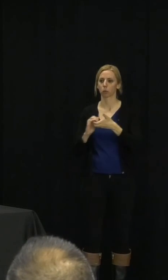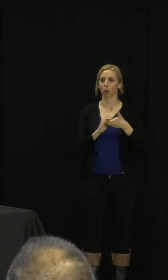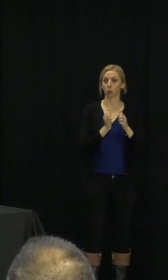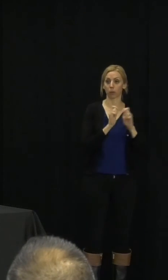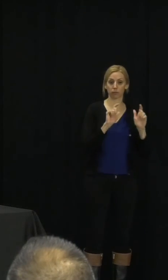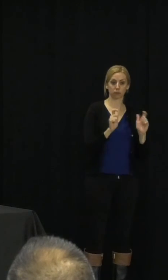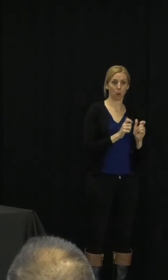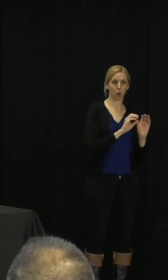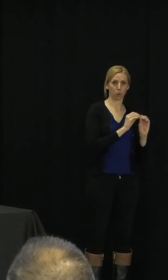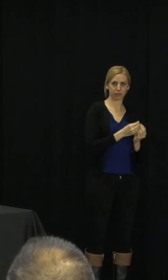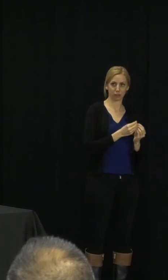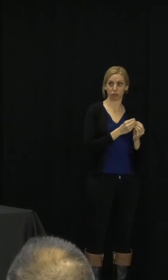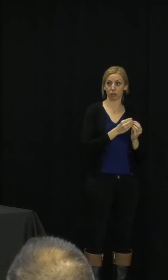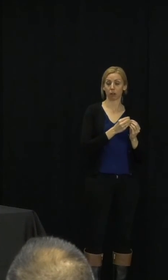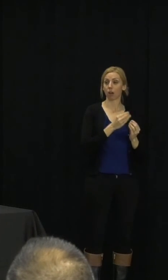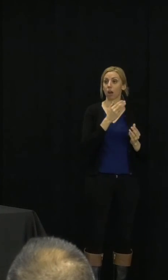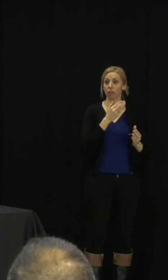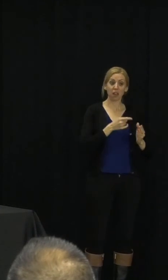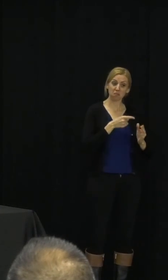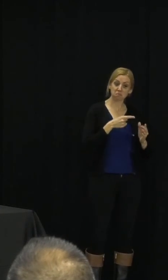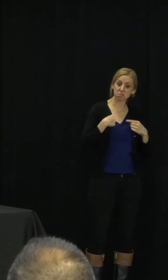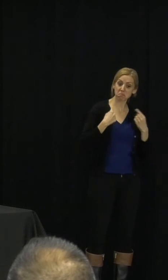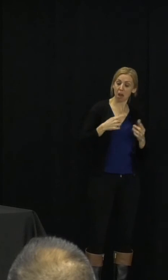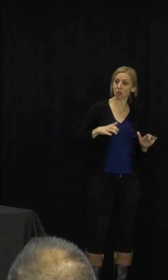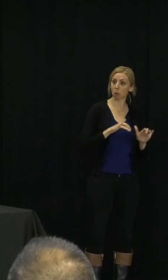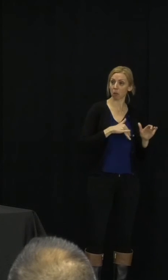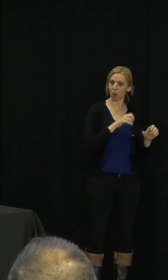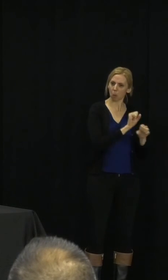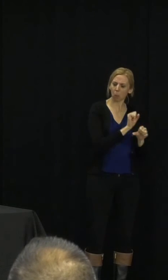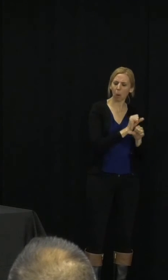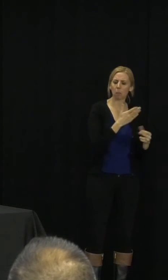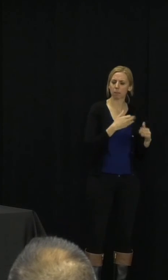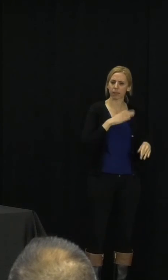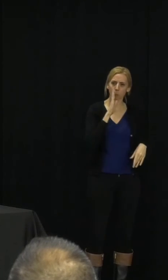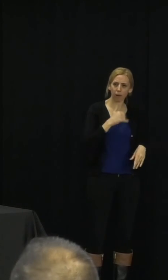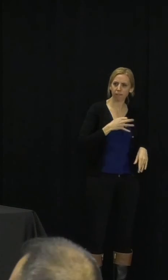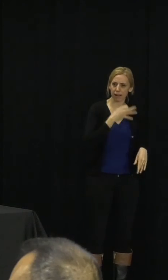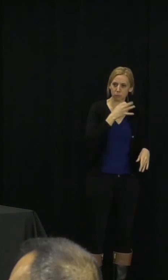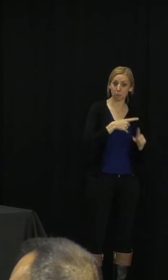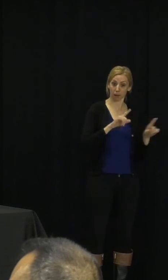went to one of those focus groups a few days ago at the Department of Cultural Affairs on Aging.